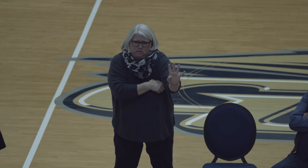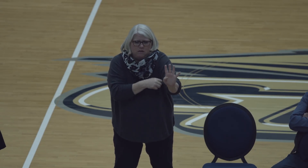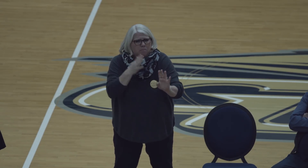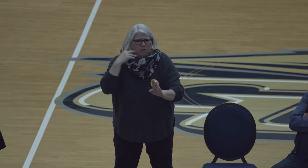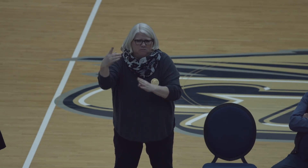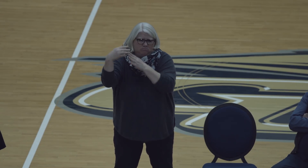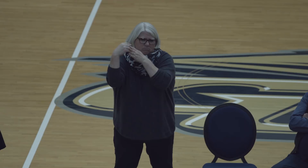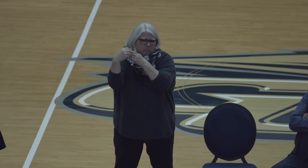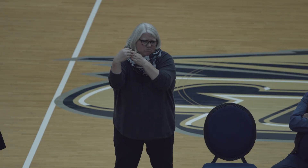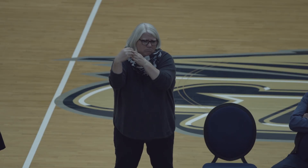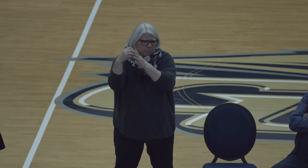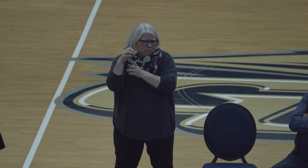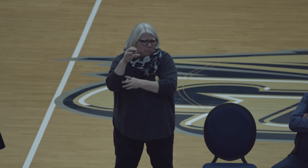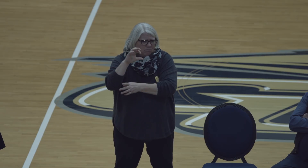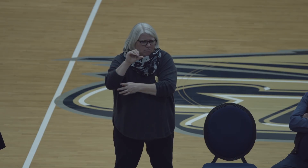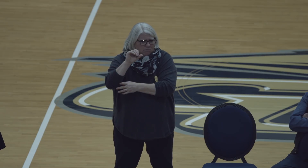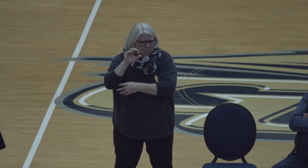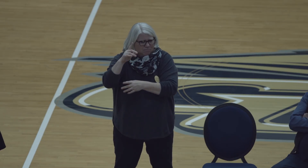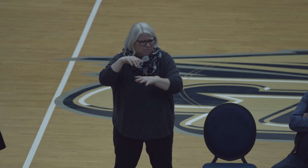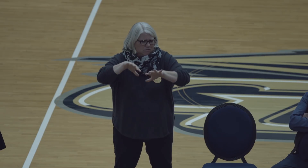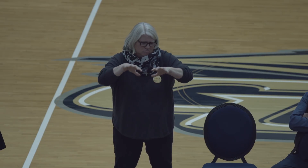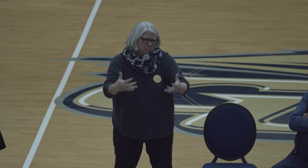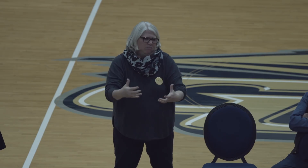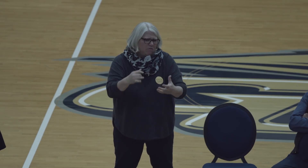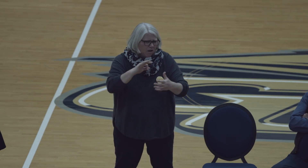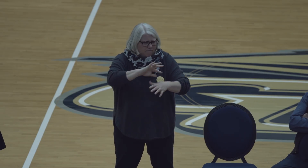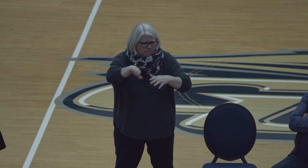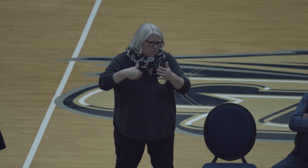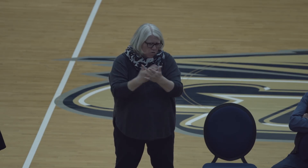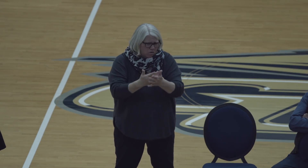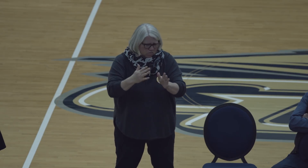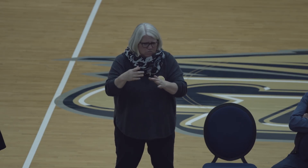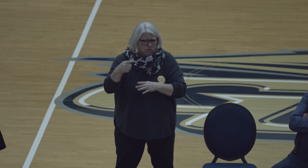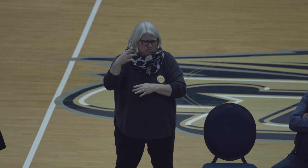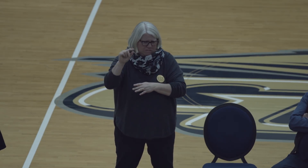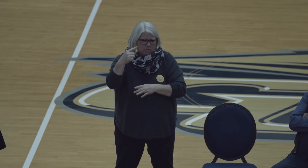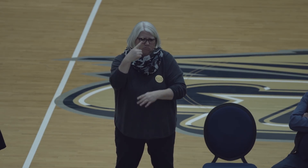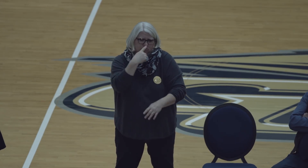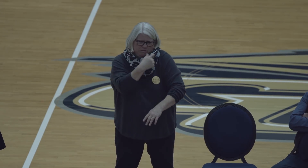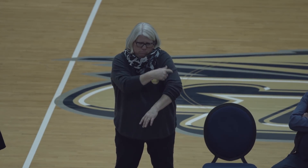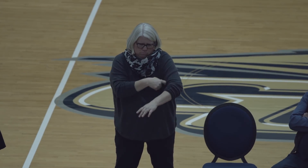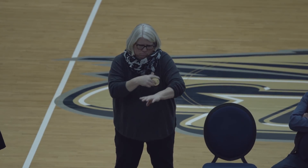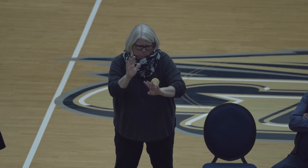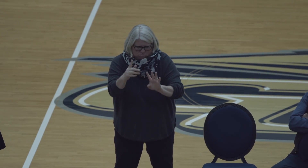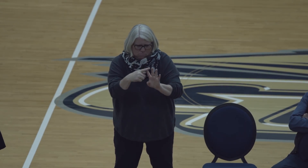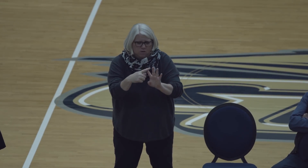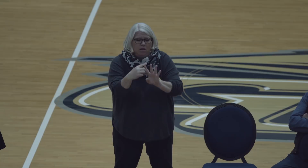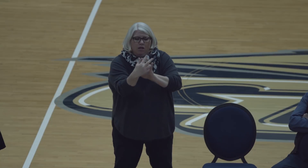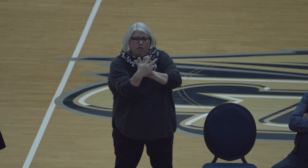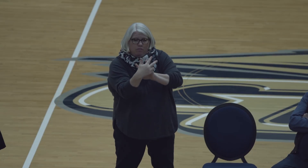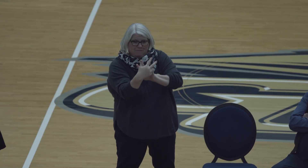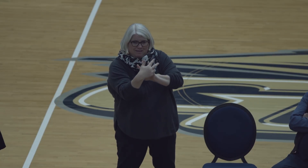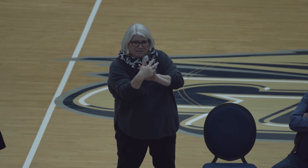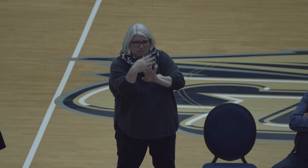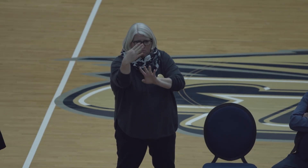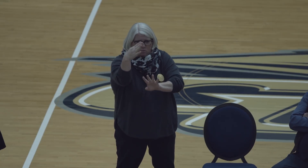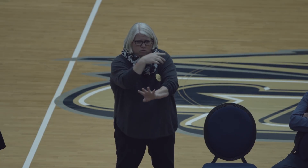we had, the leaders were red. The leaders overall wore red armbands. And then the other